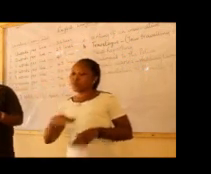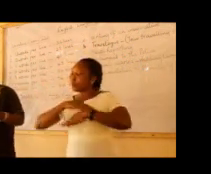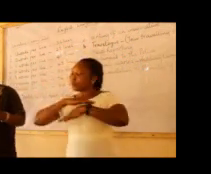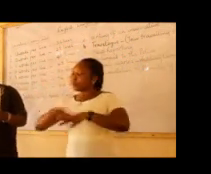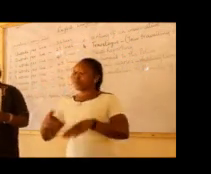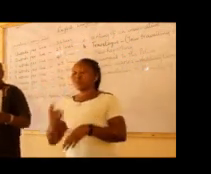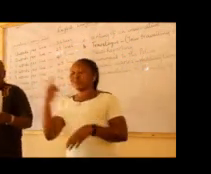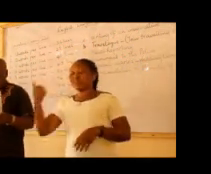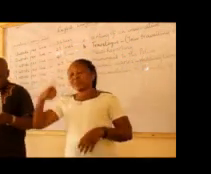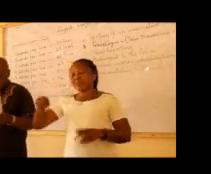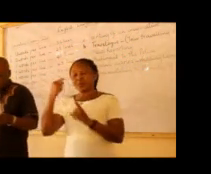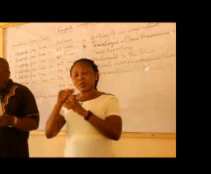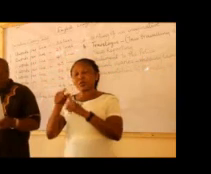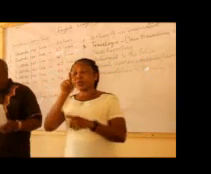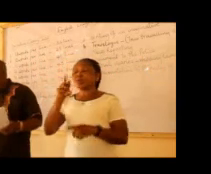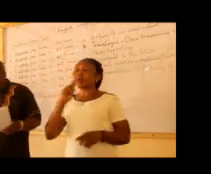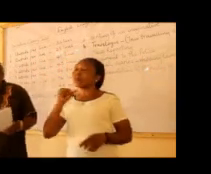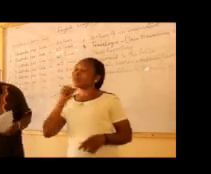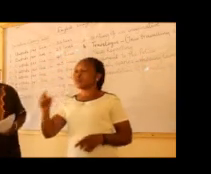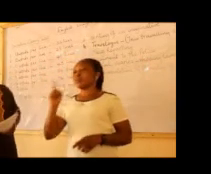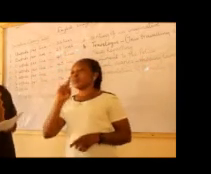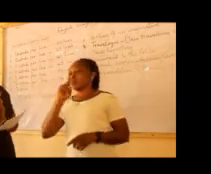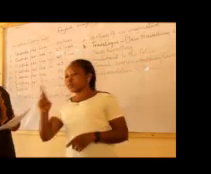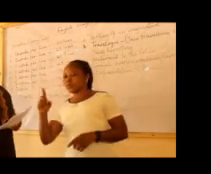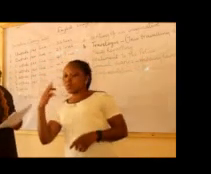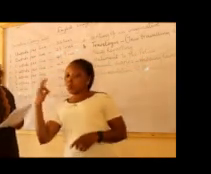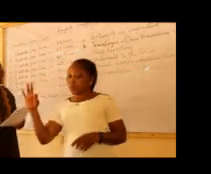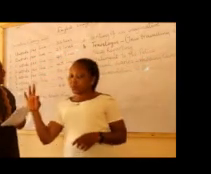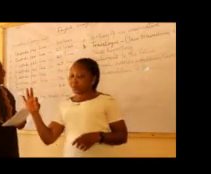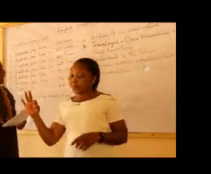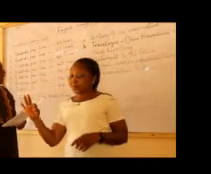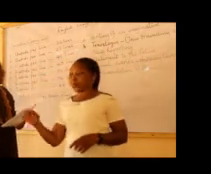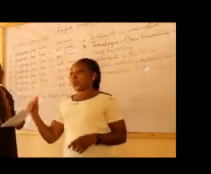discussed fully the